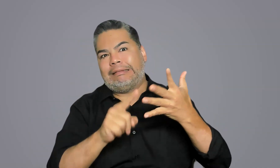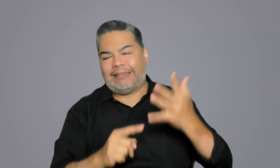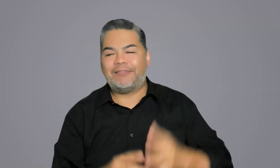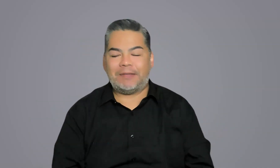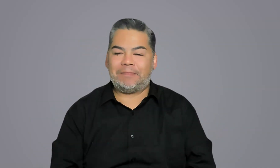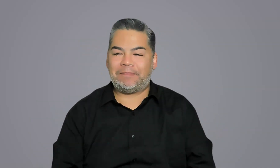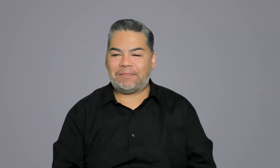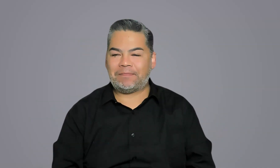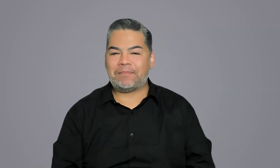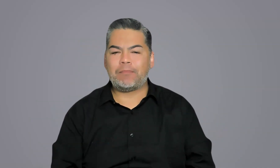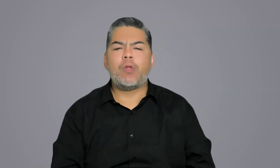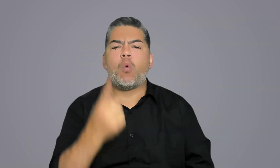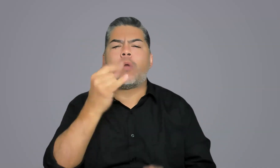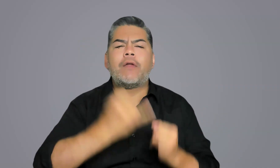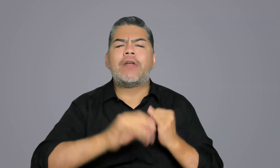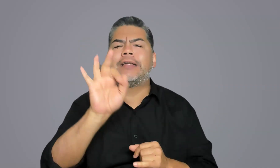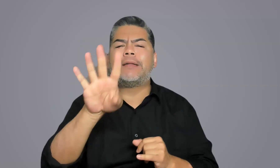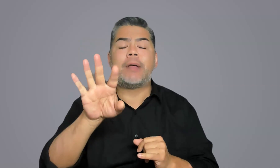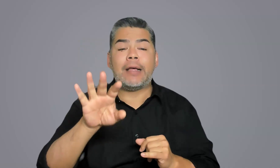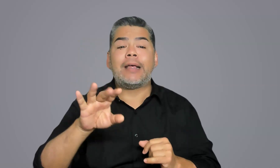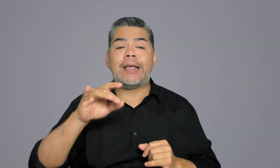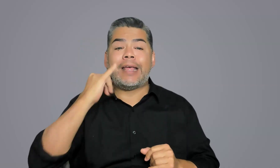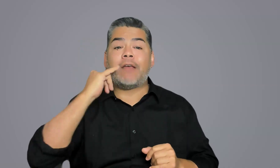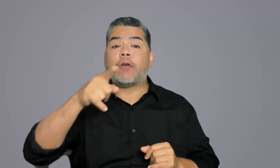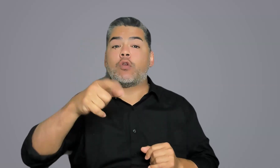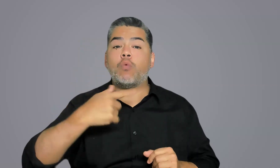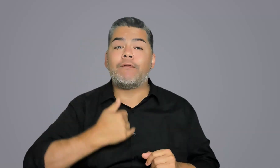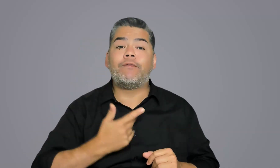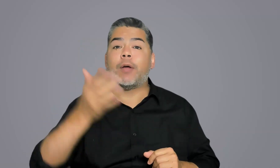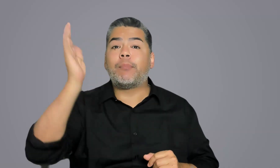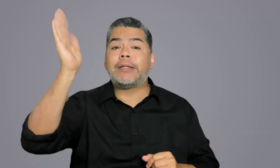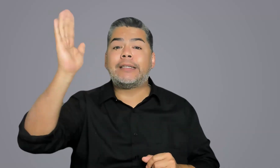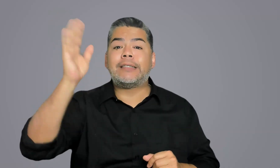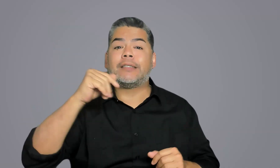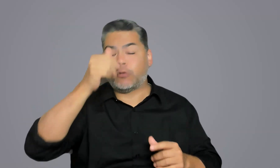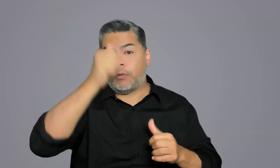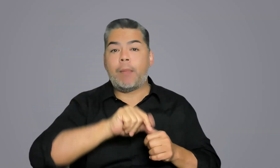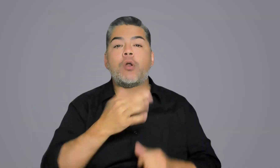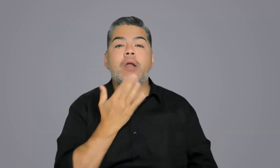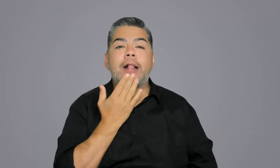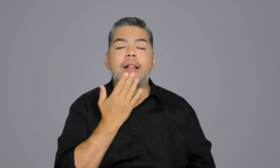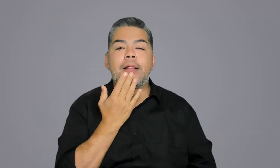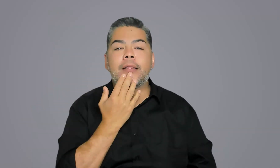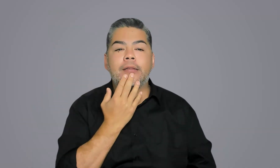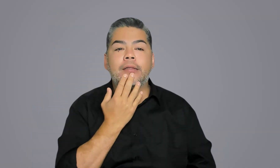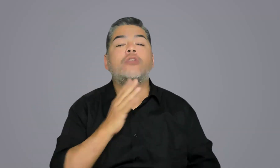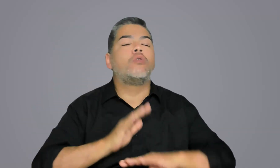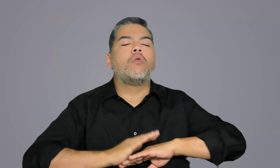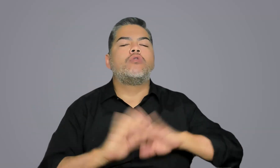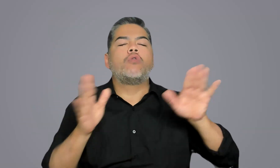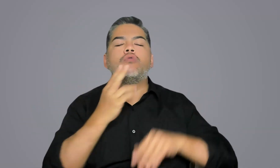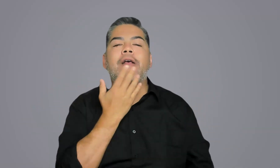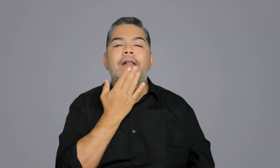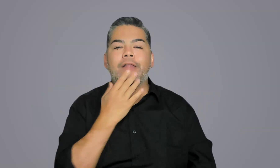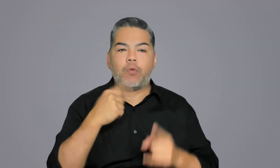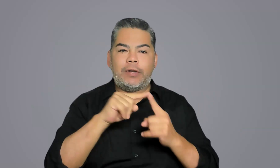And one final tip I would give if you are creating presentations, just think about your use of colour. So don't use colour on its own to specify